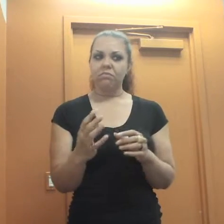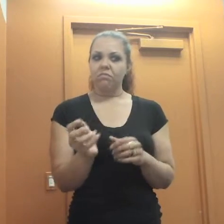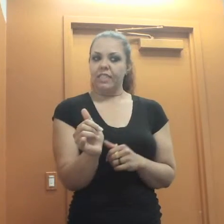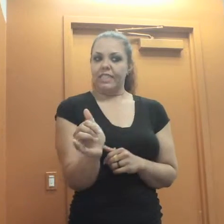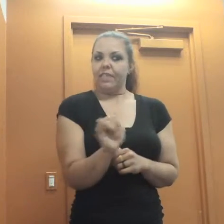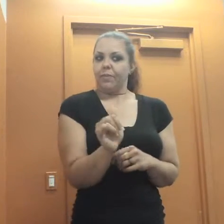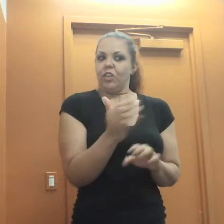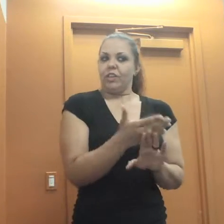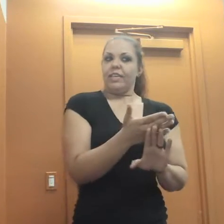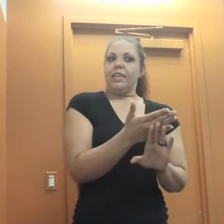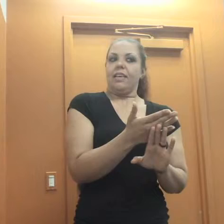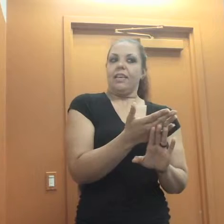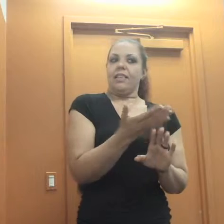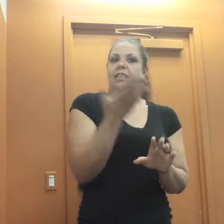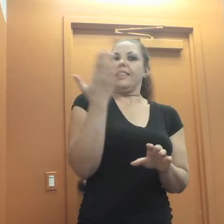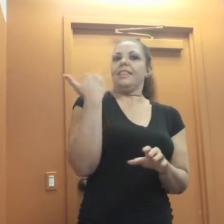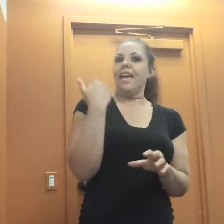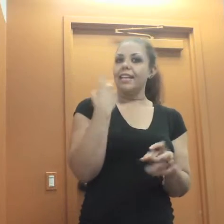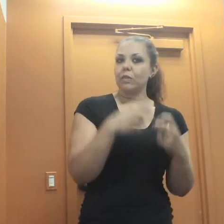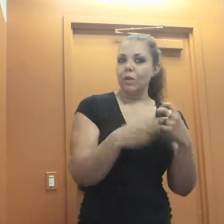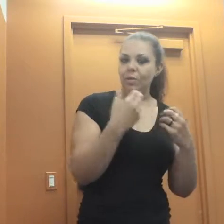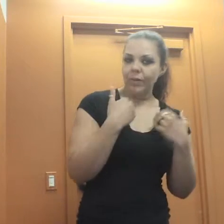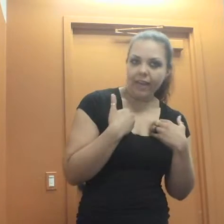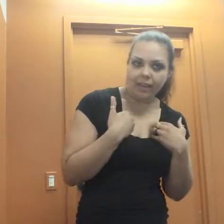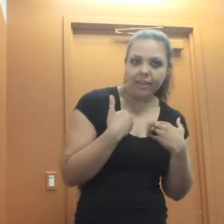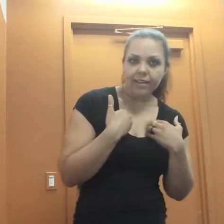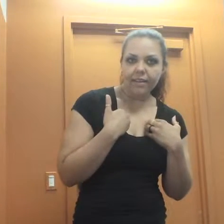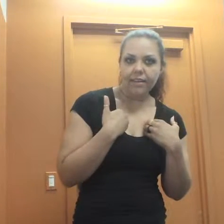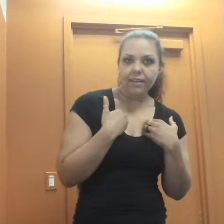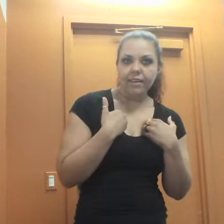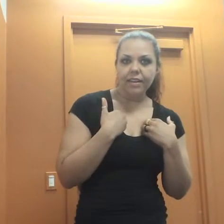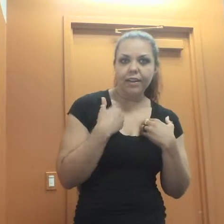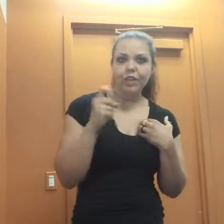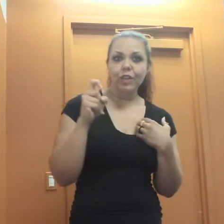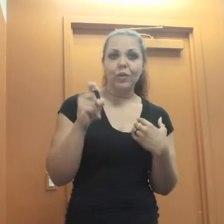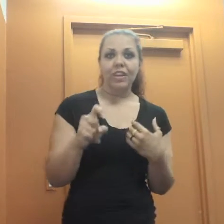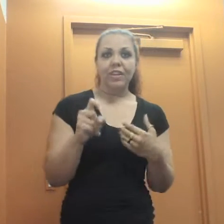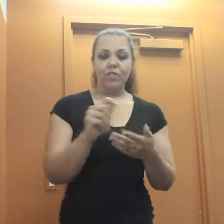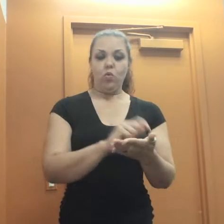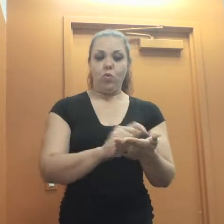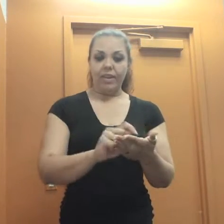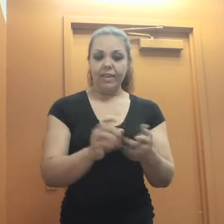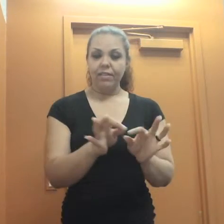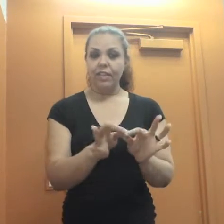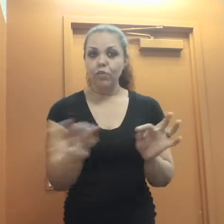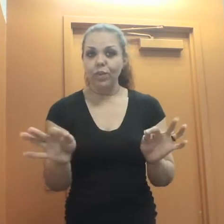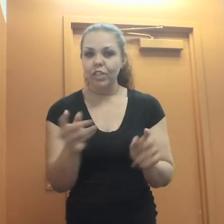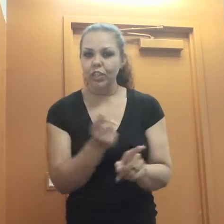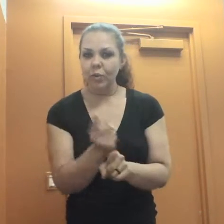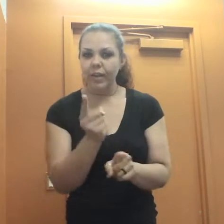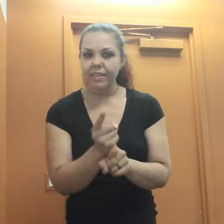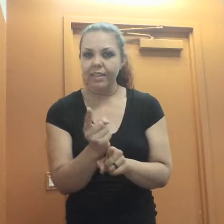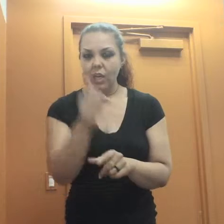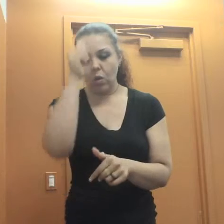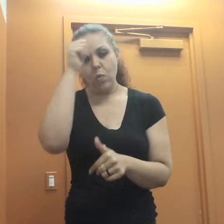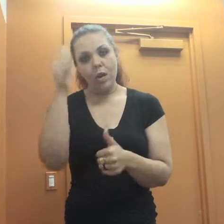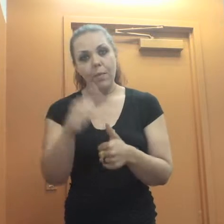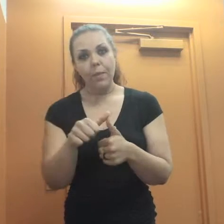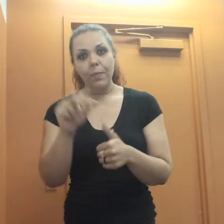challenge is to make sure that you write down the equilibrium constant expression correctly, remembering to square the concentrations of